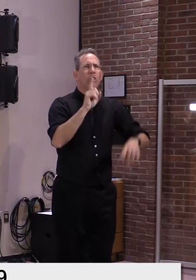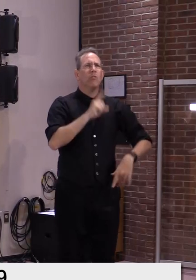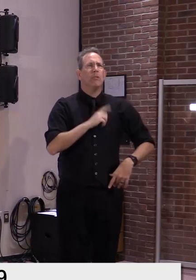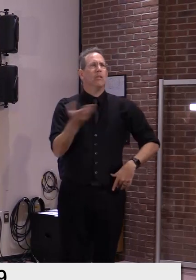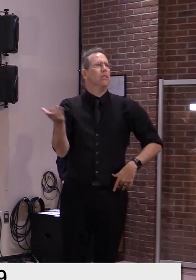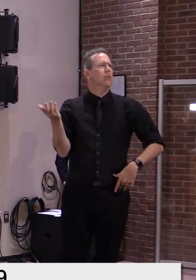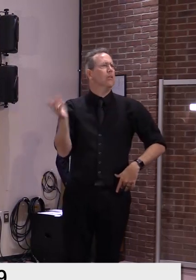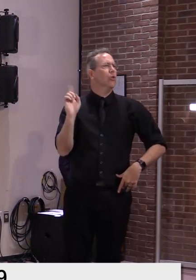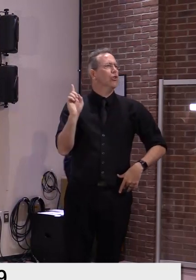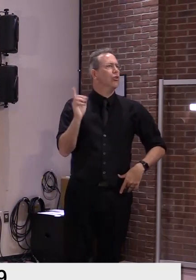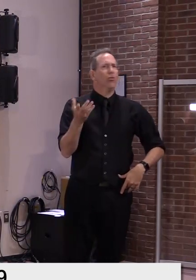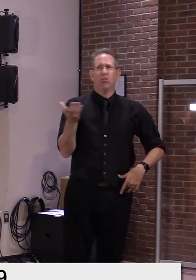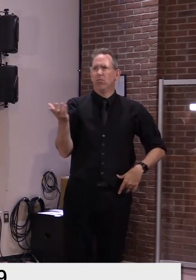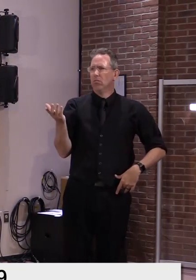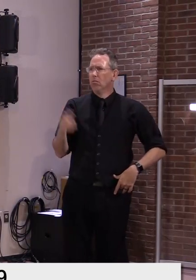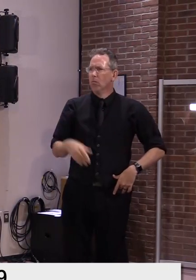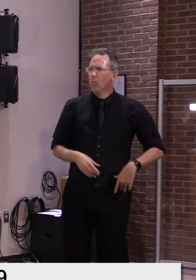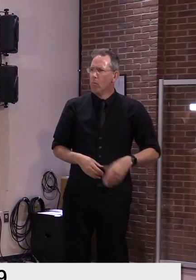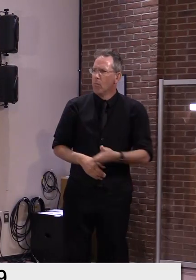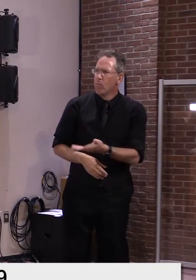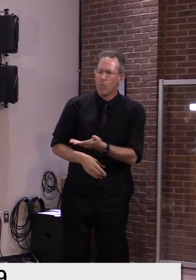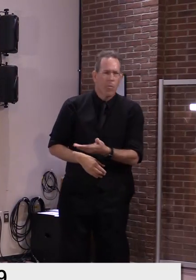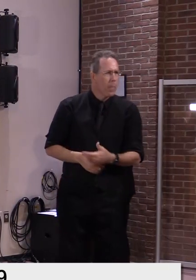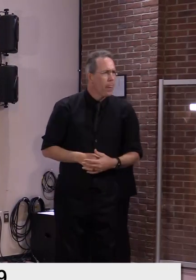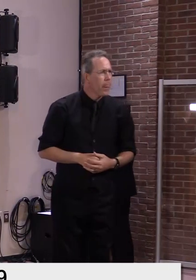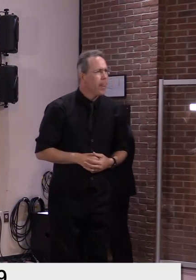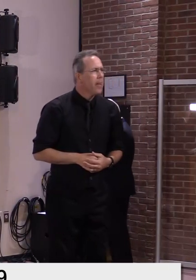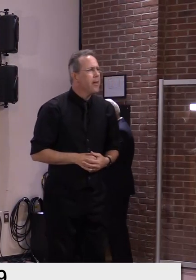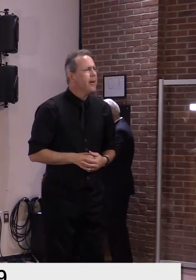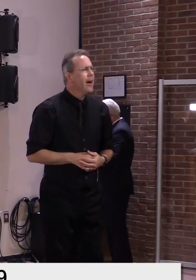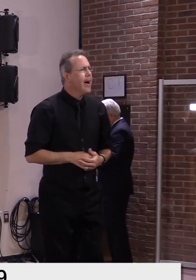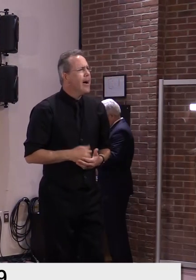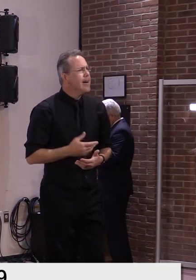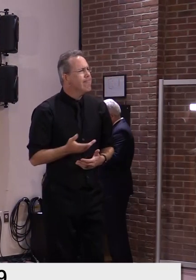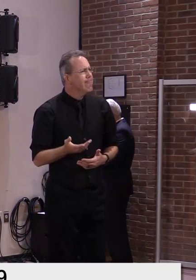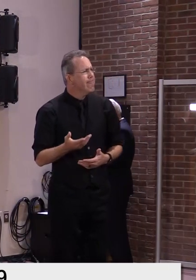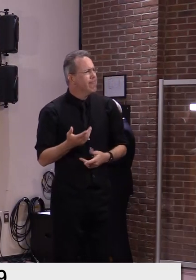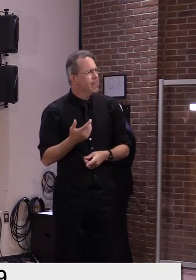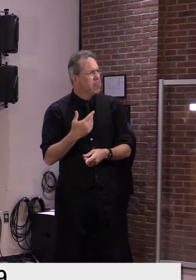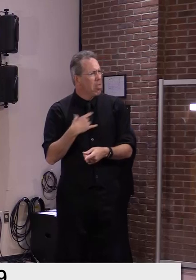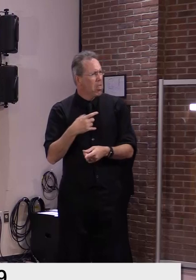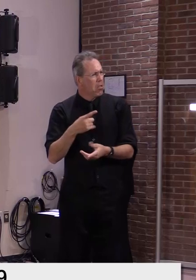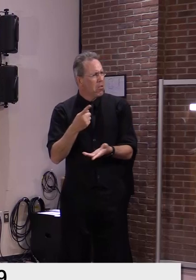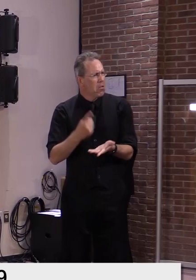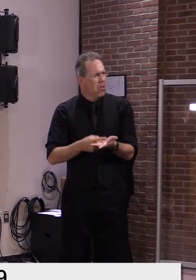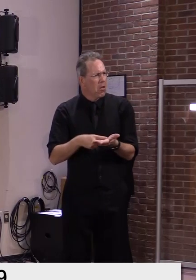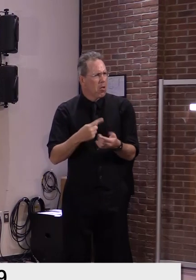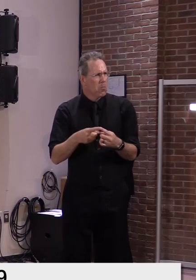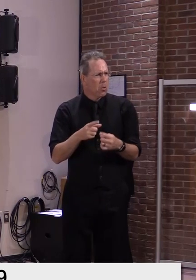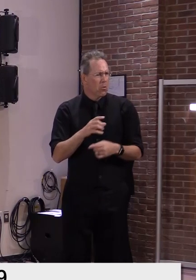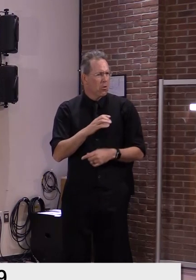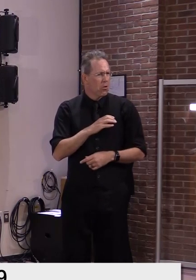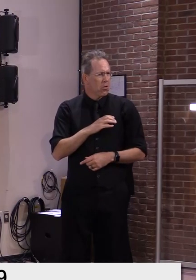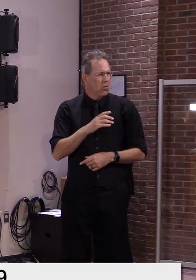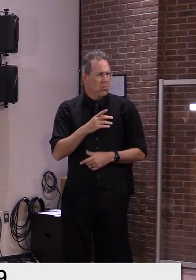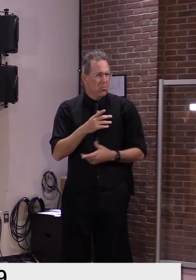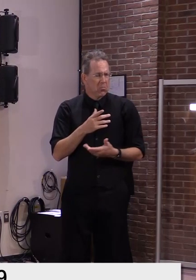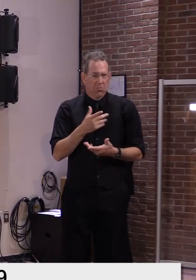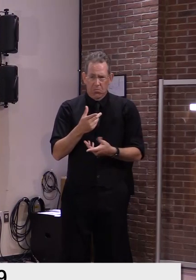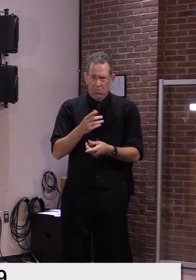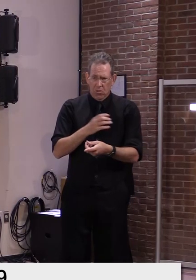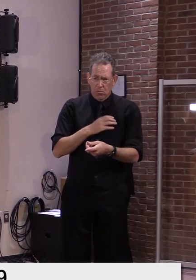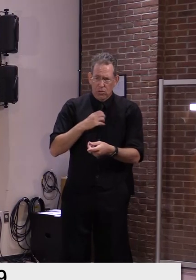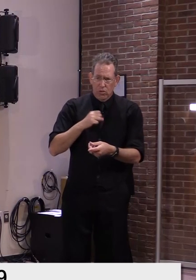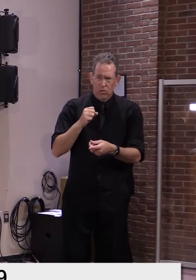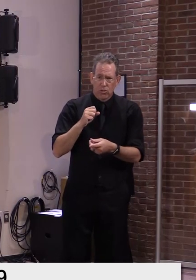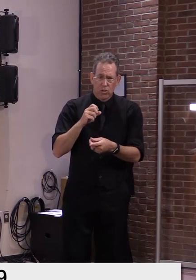that conversation, but perhaps Commissioner Schirling could answer that. Yes, good afternoon,